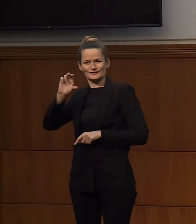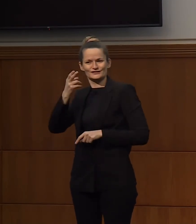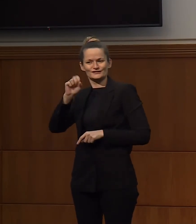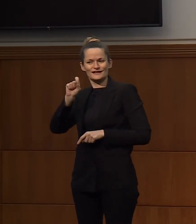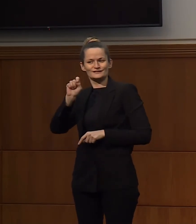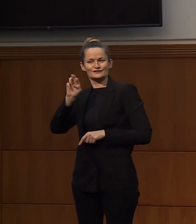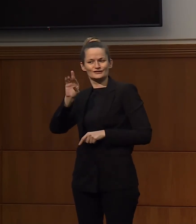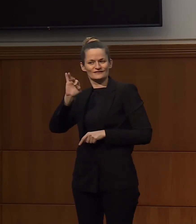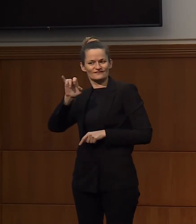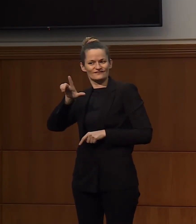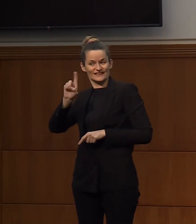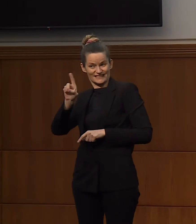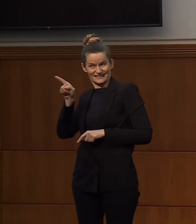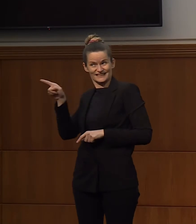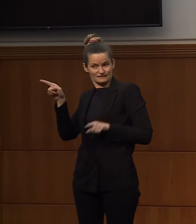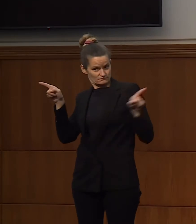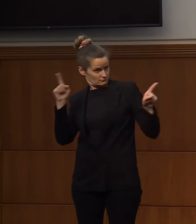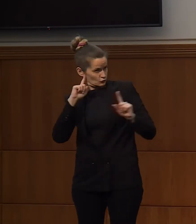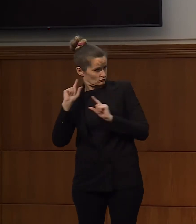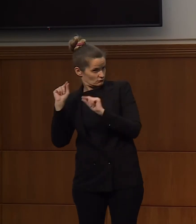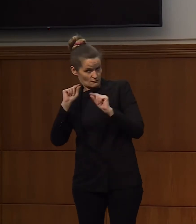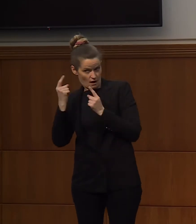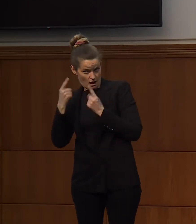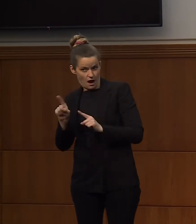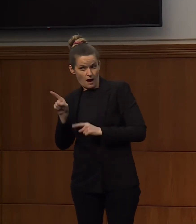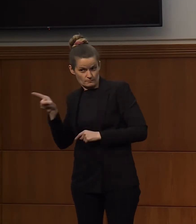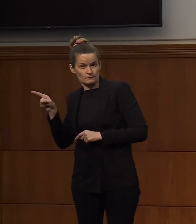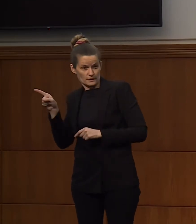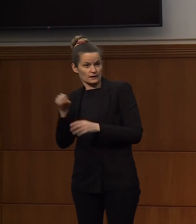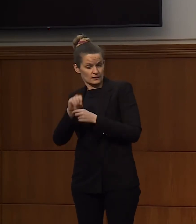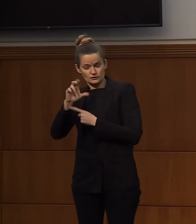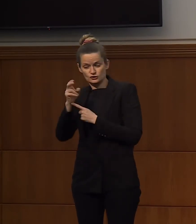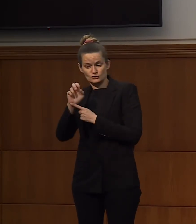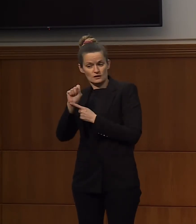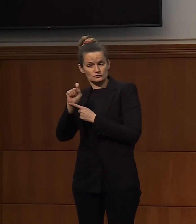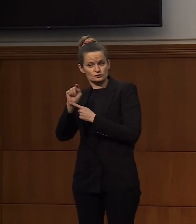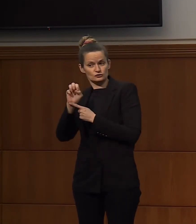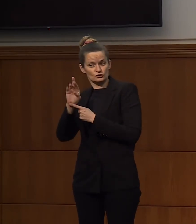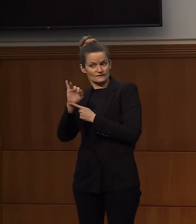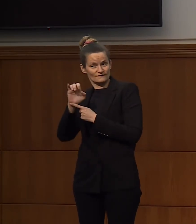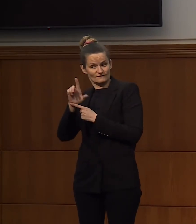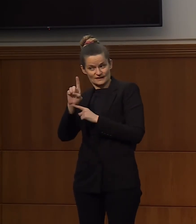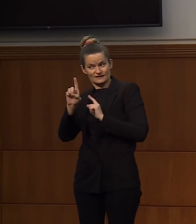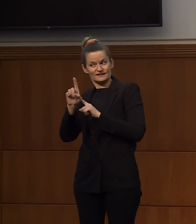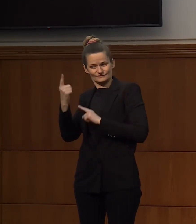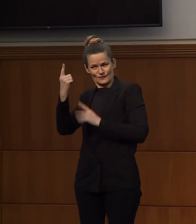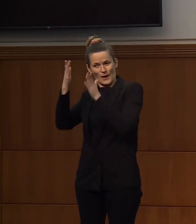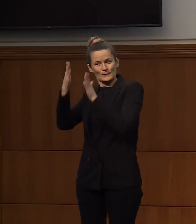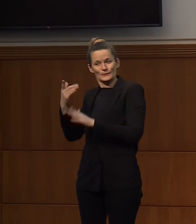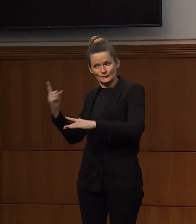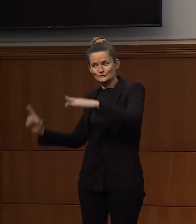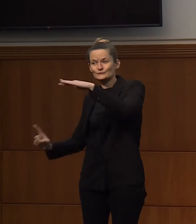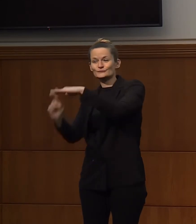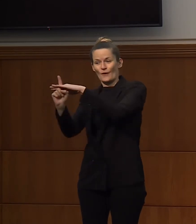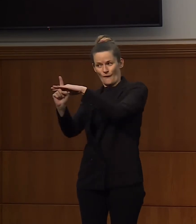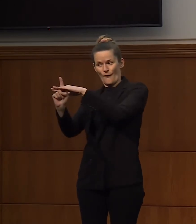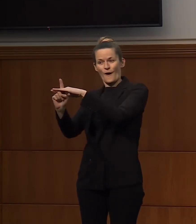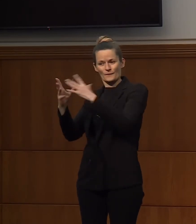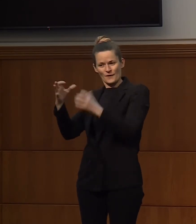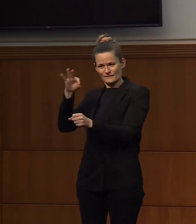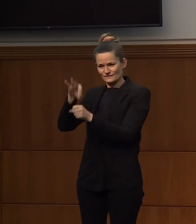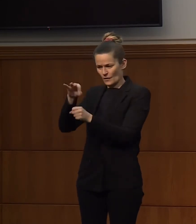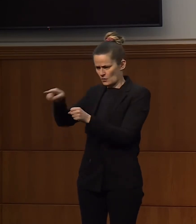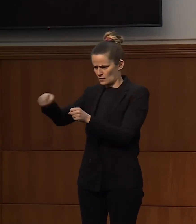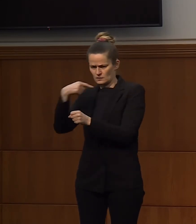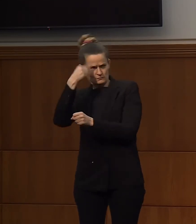Chesterfield County at all? With someone going in and it says they've already voted, but they haven't actually voted yet? Right. We have